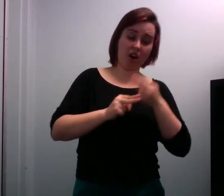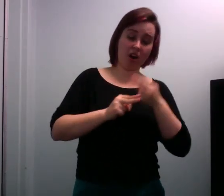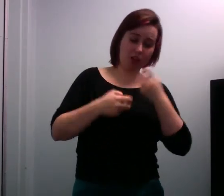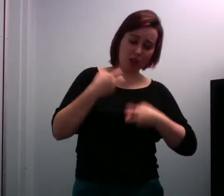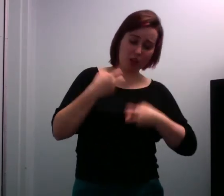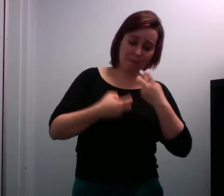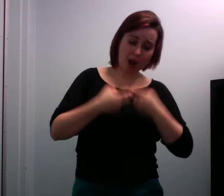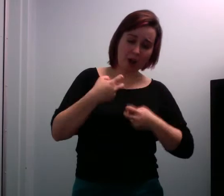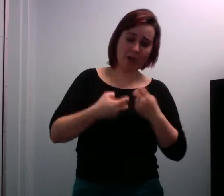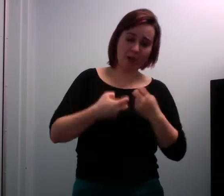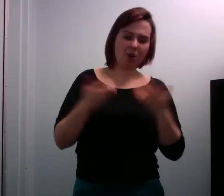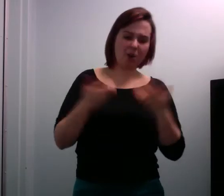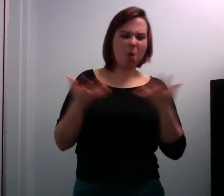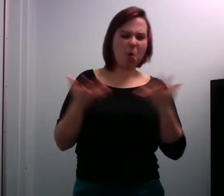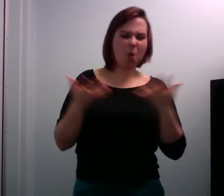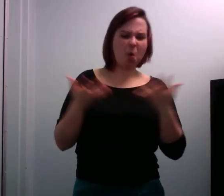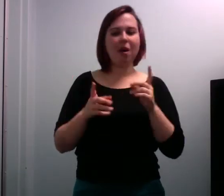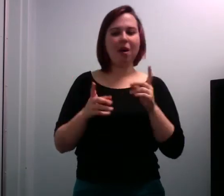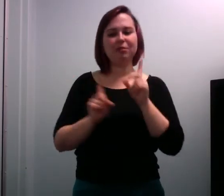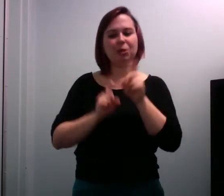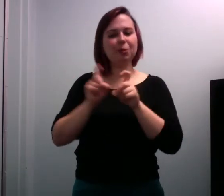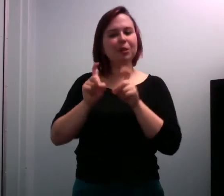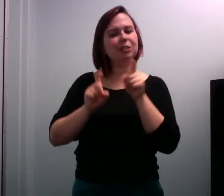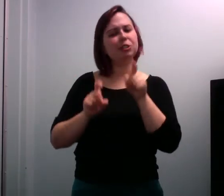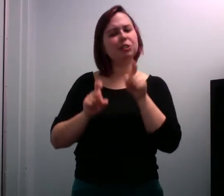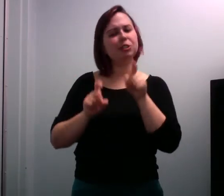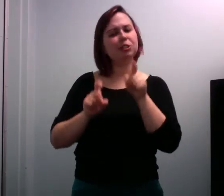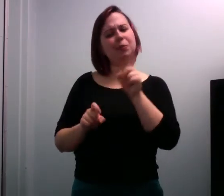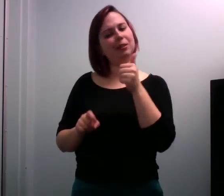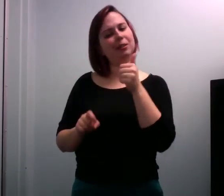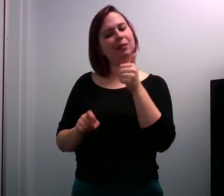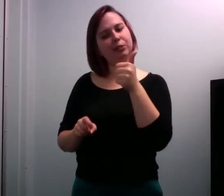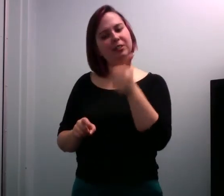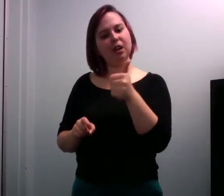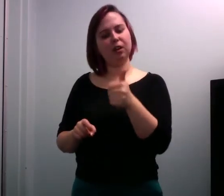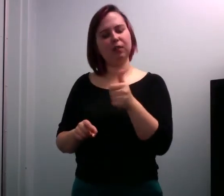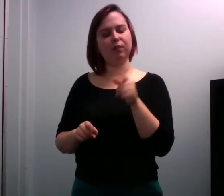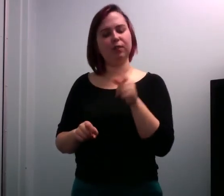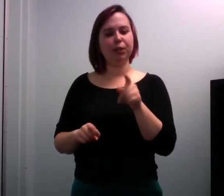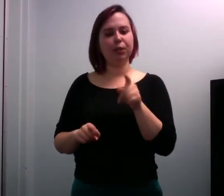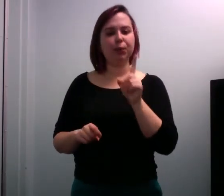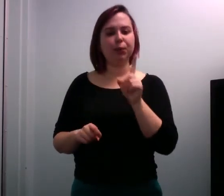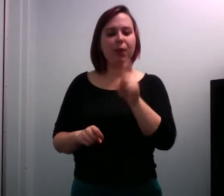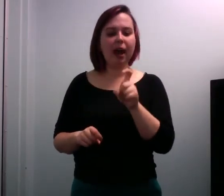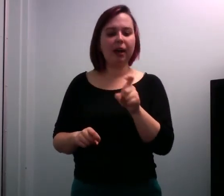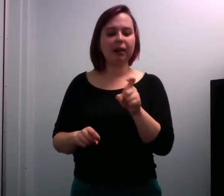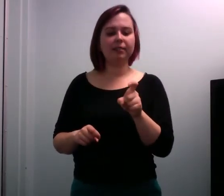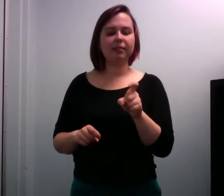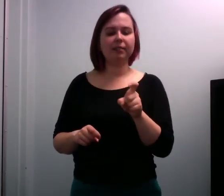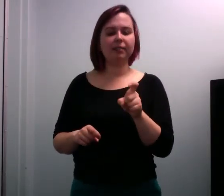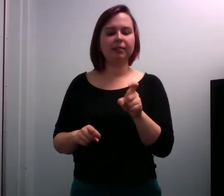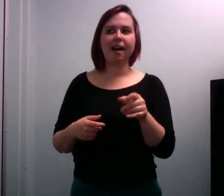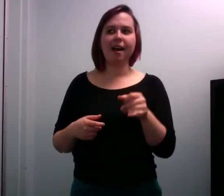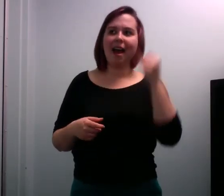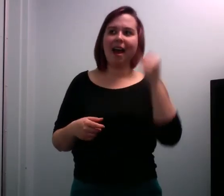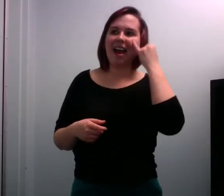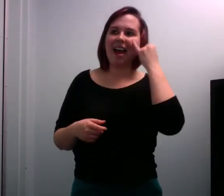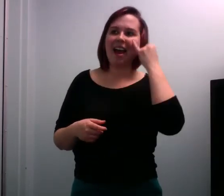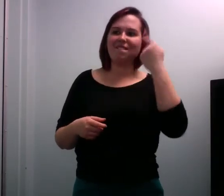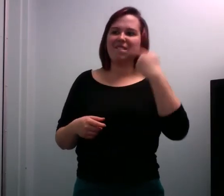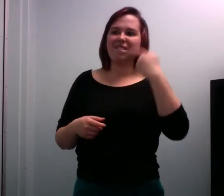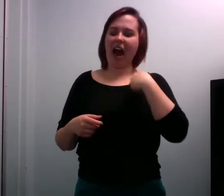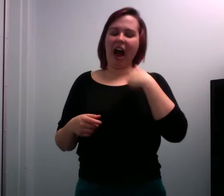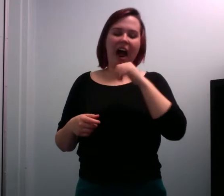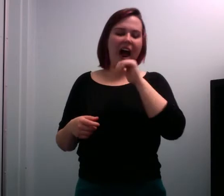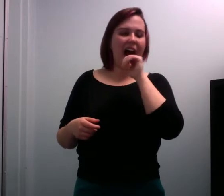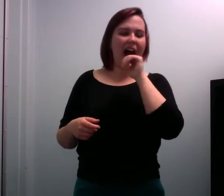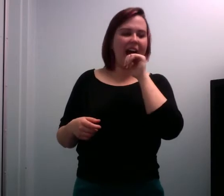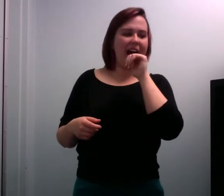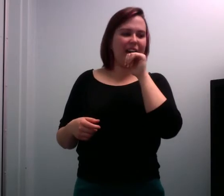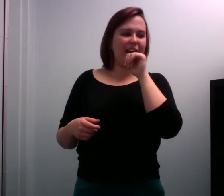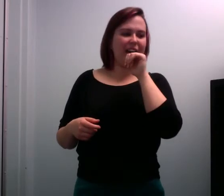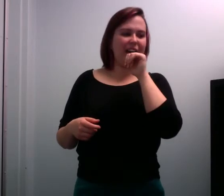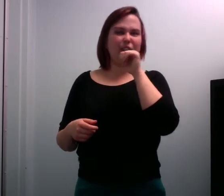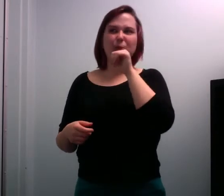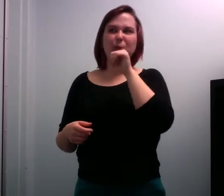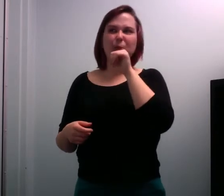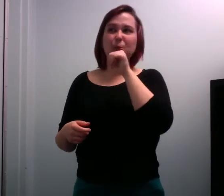do you ask yourself? Do you ask, what could I lose if I try and fail?